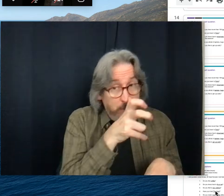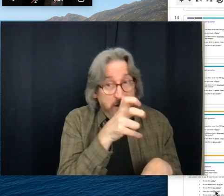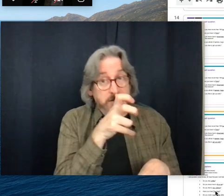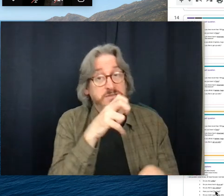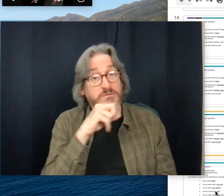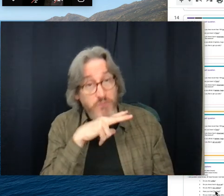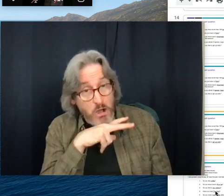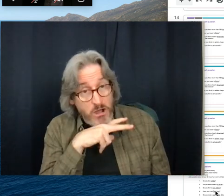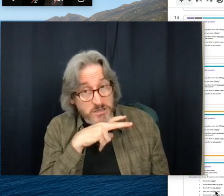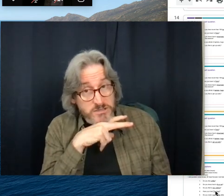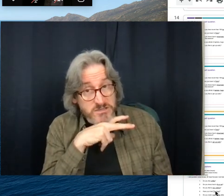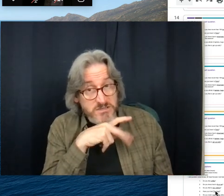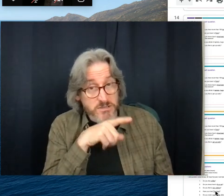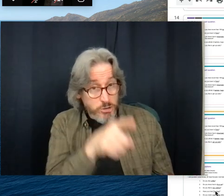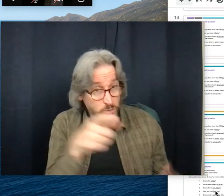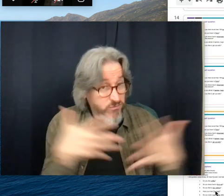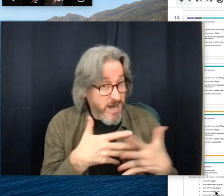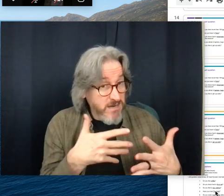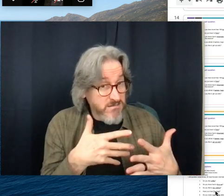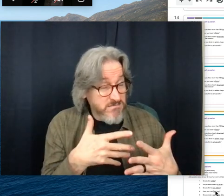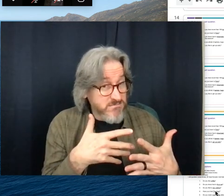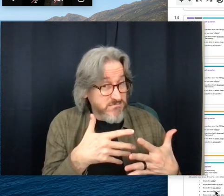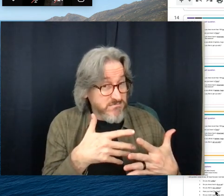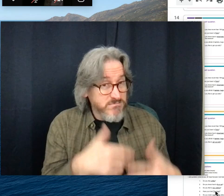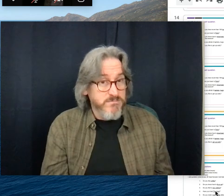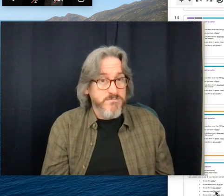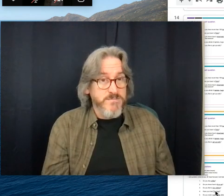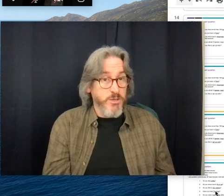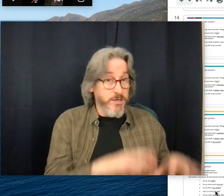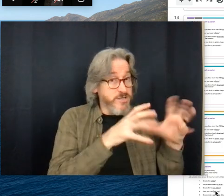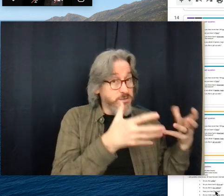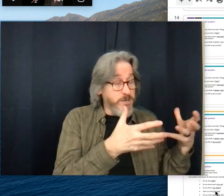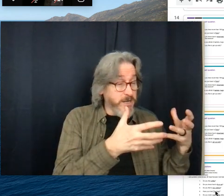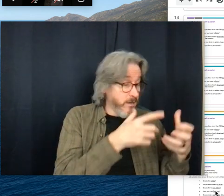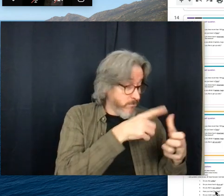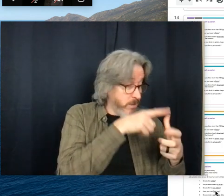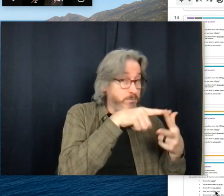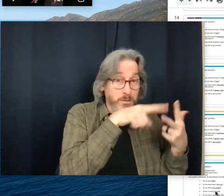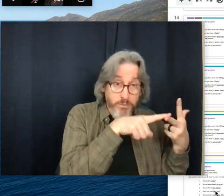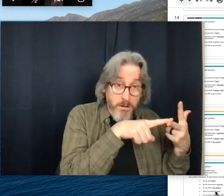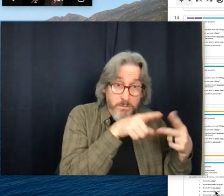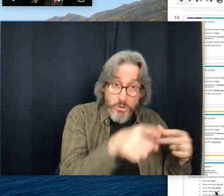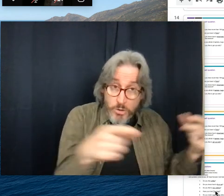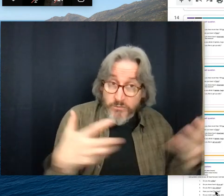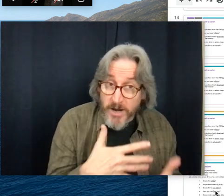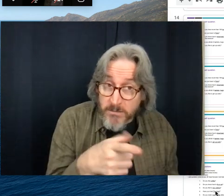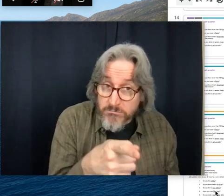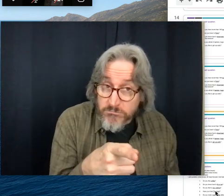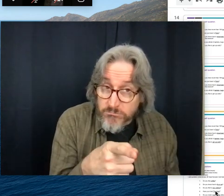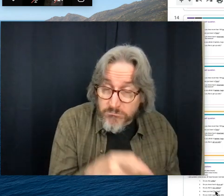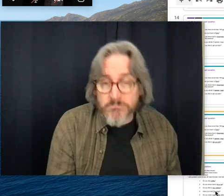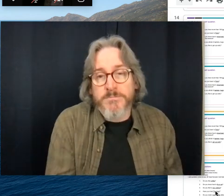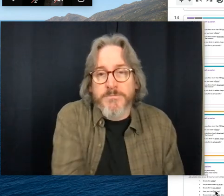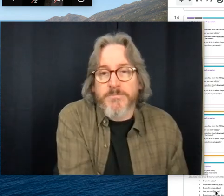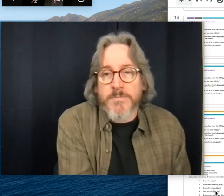spiders, bugs, frogs. Afraid? So here's the 3. Bum, bum, bum. You